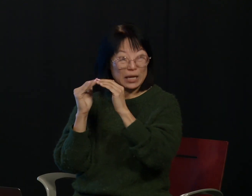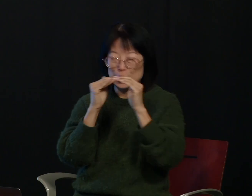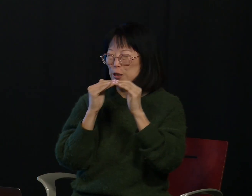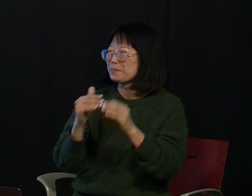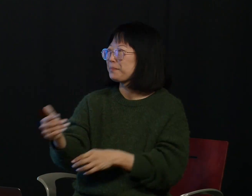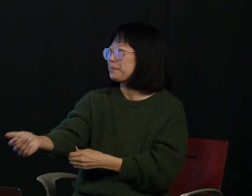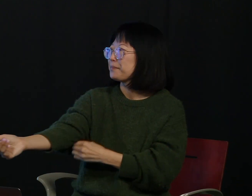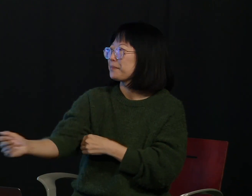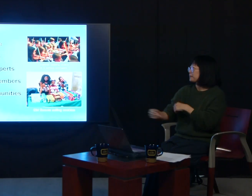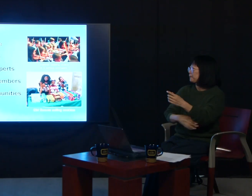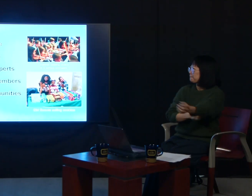peers.